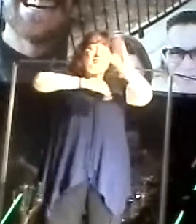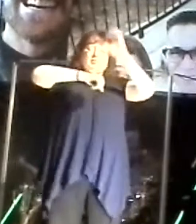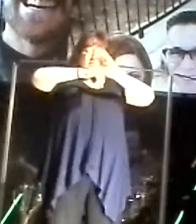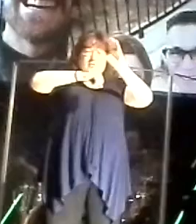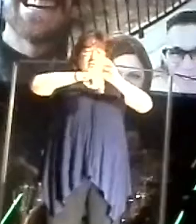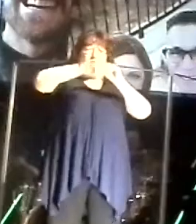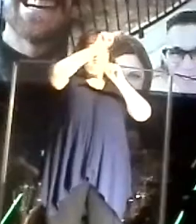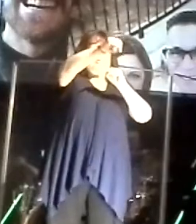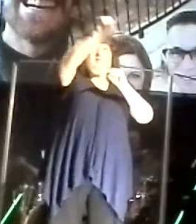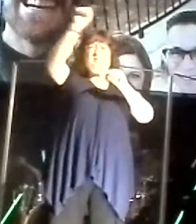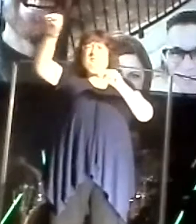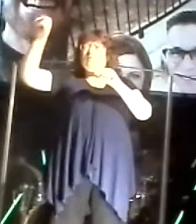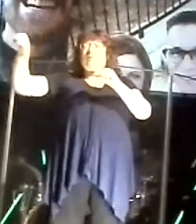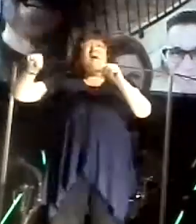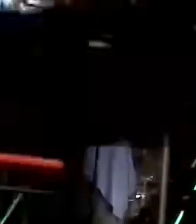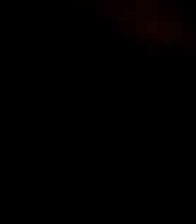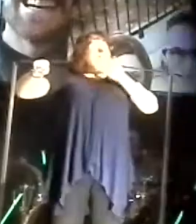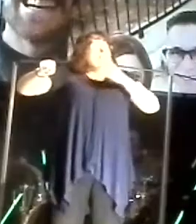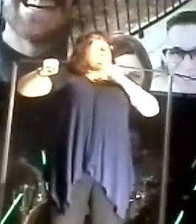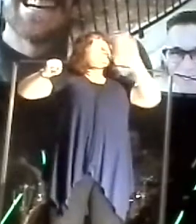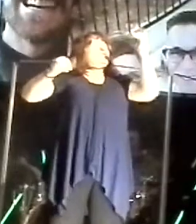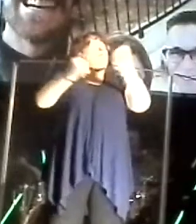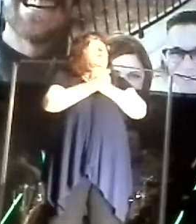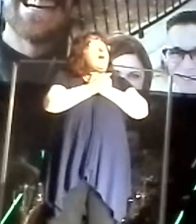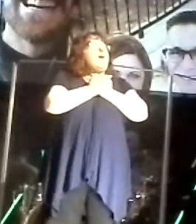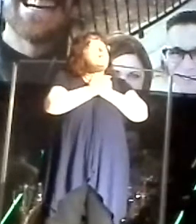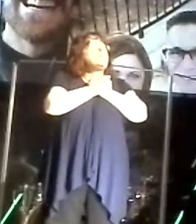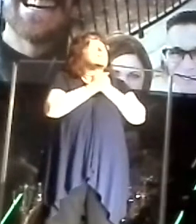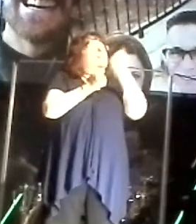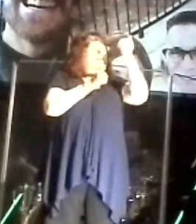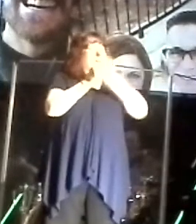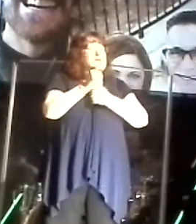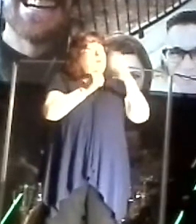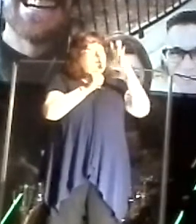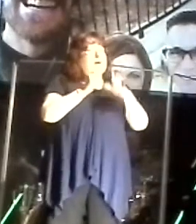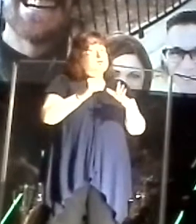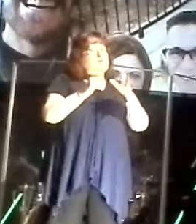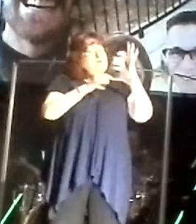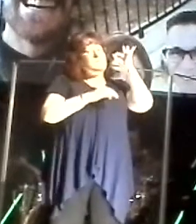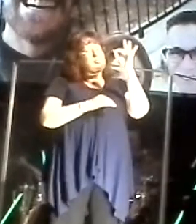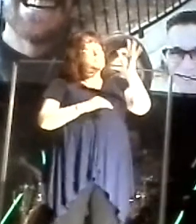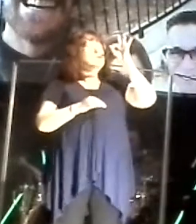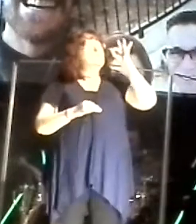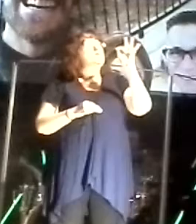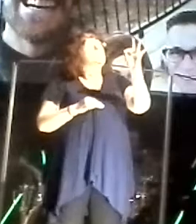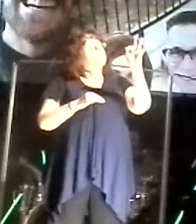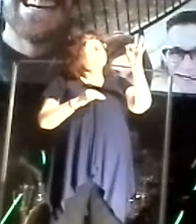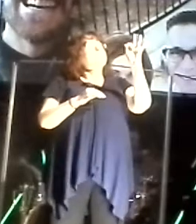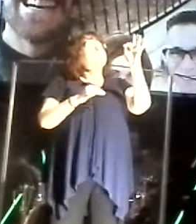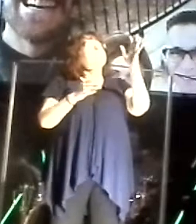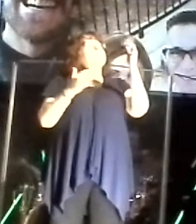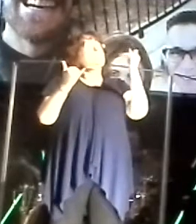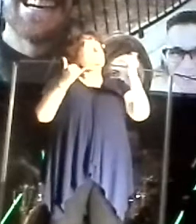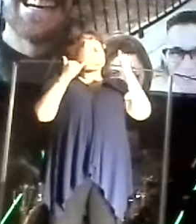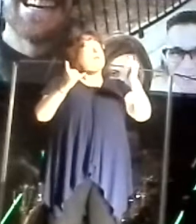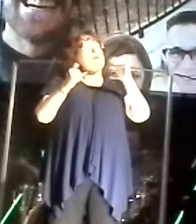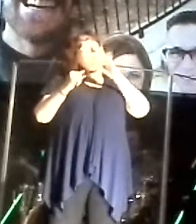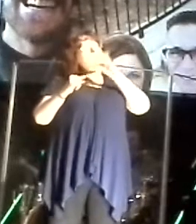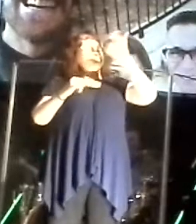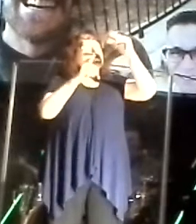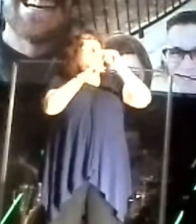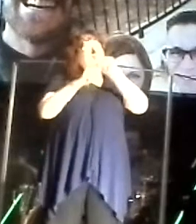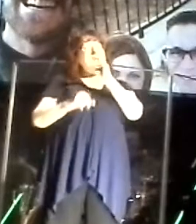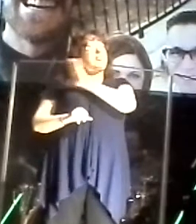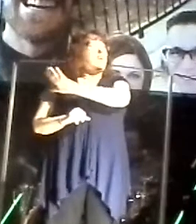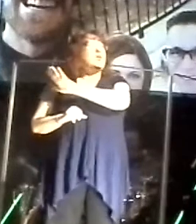campus of a church feels Your love. And every single pastor preaching today, that they would speak Your words,